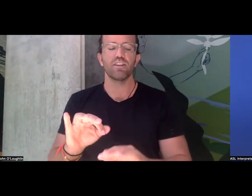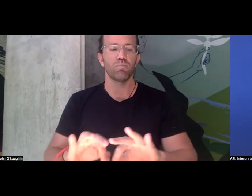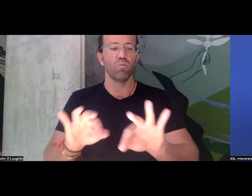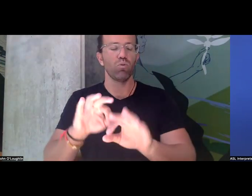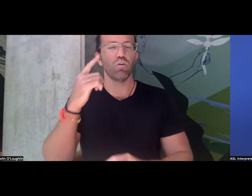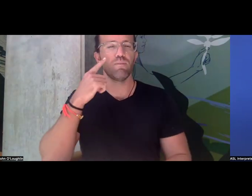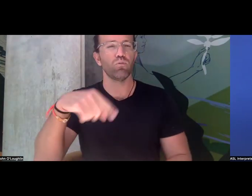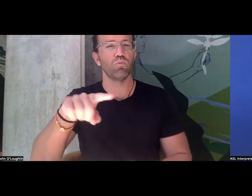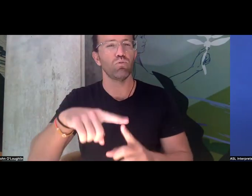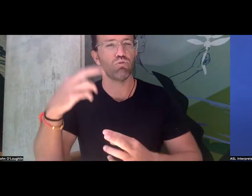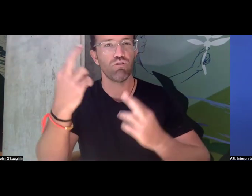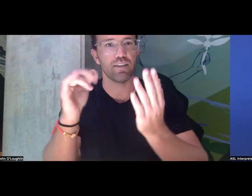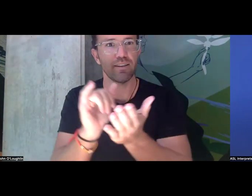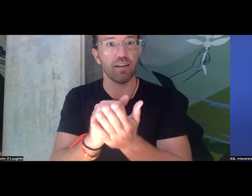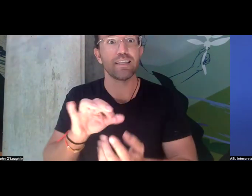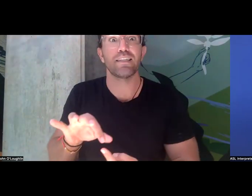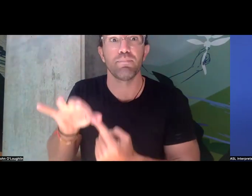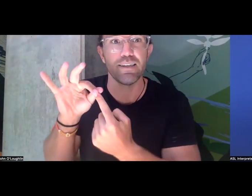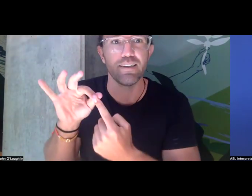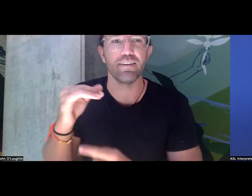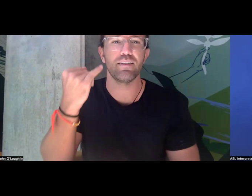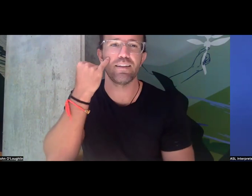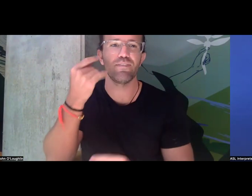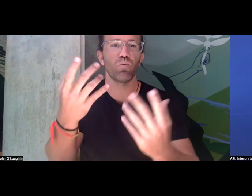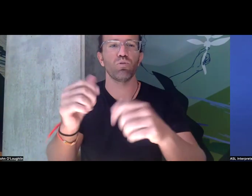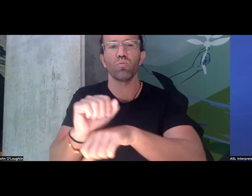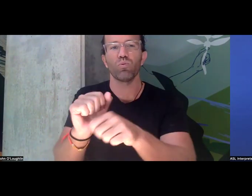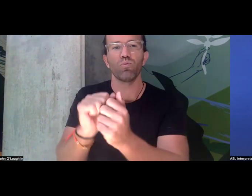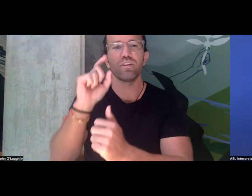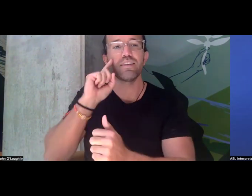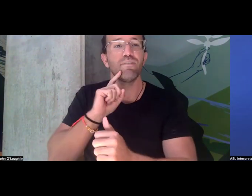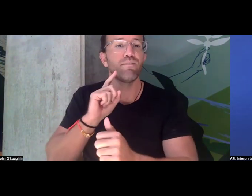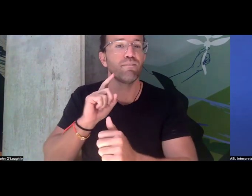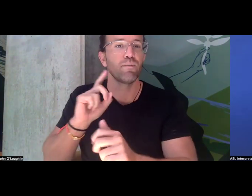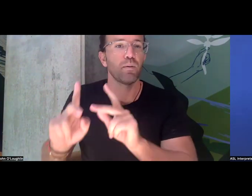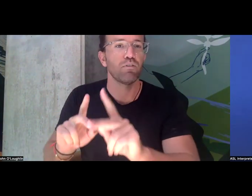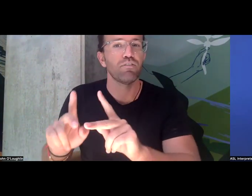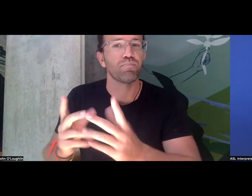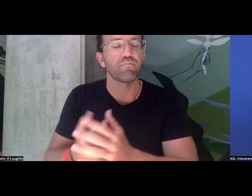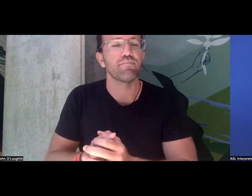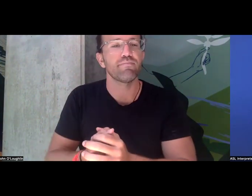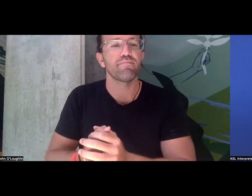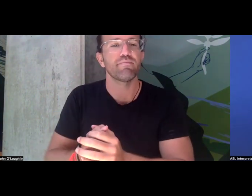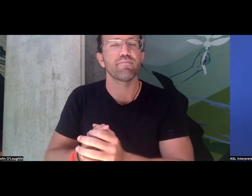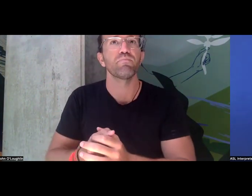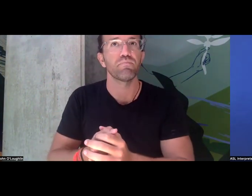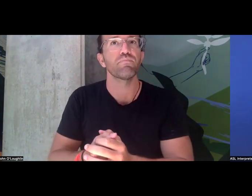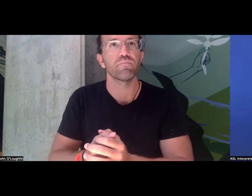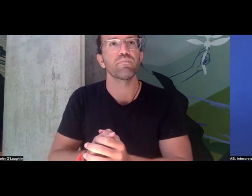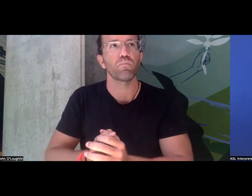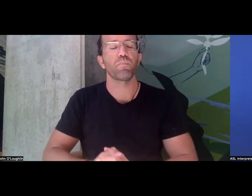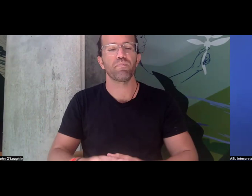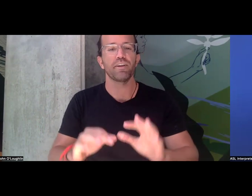semester. So that is important for you all to realize, and especially if you want to work with deaf folks,